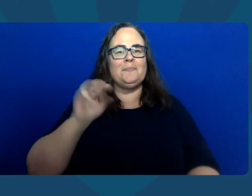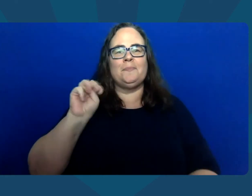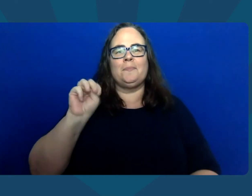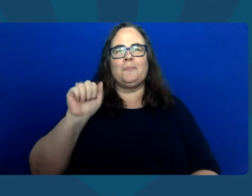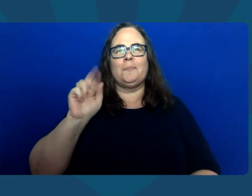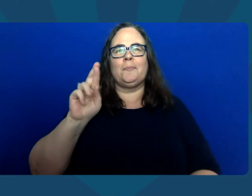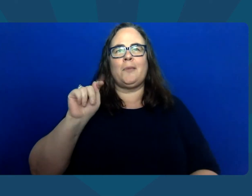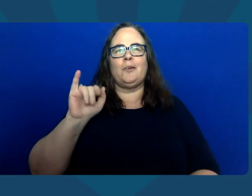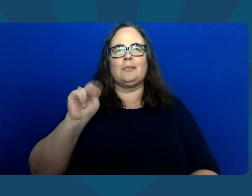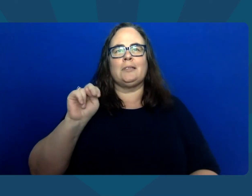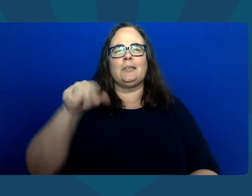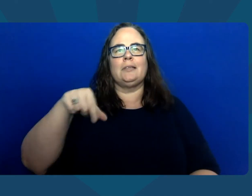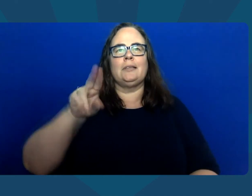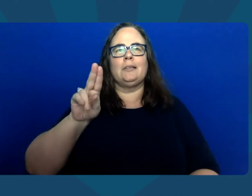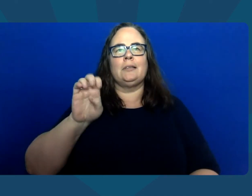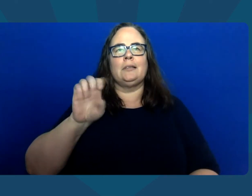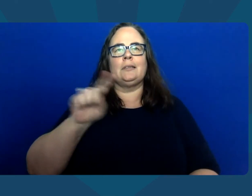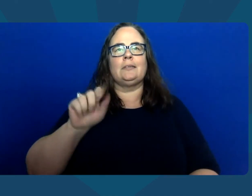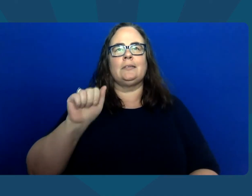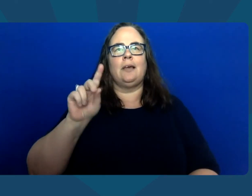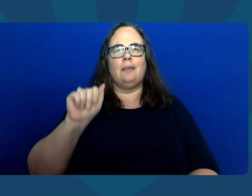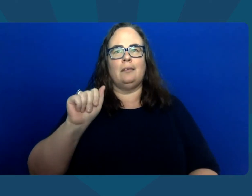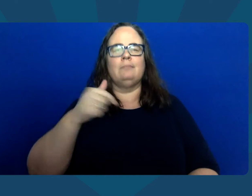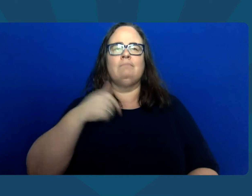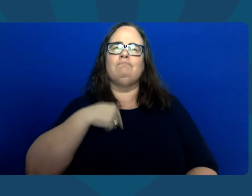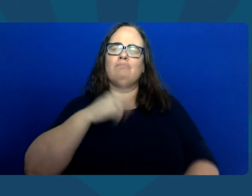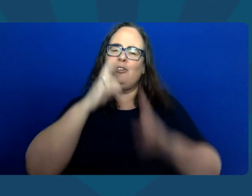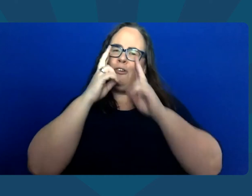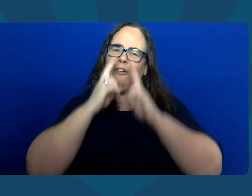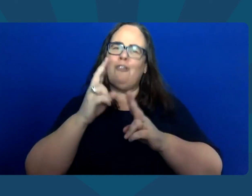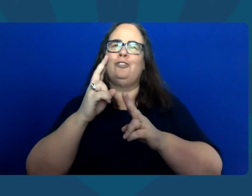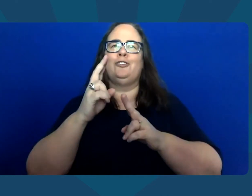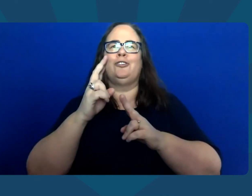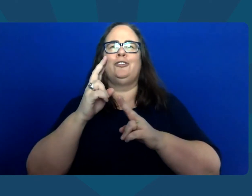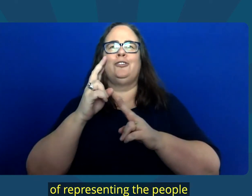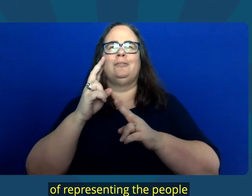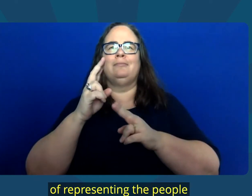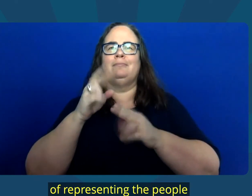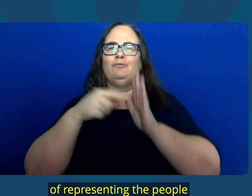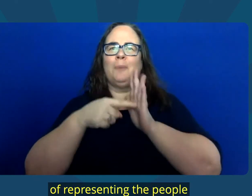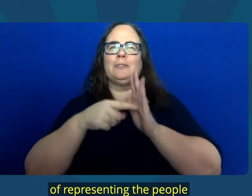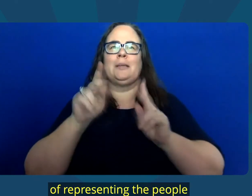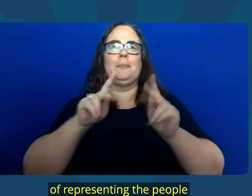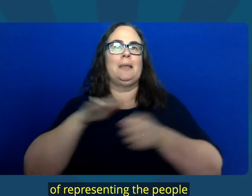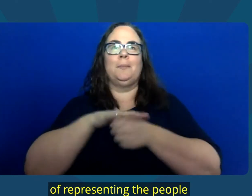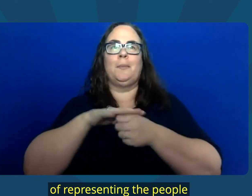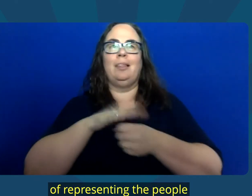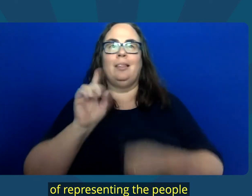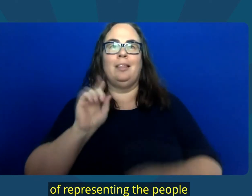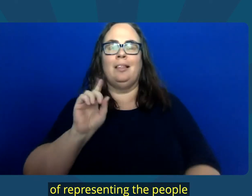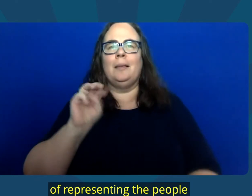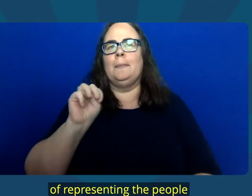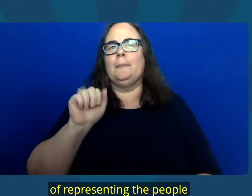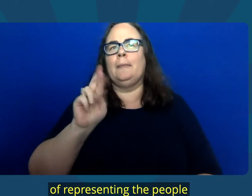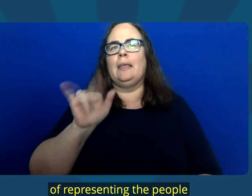My name is Martin Quezada, and I have the honor of representing the people